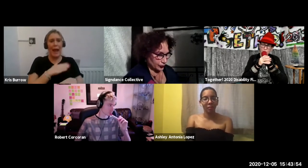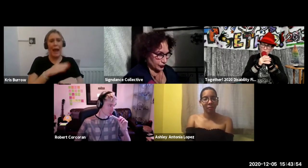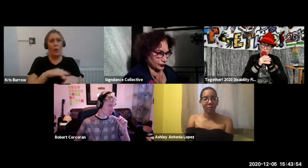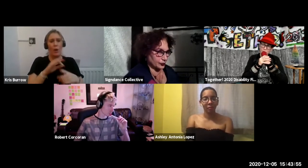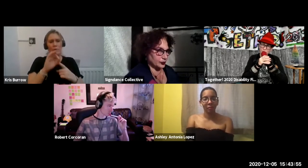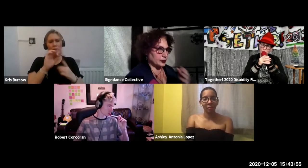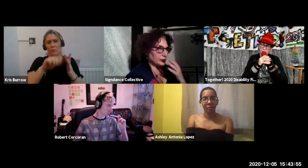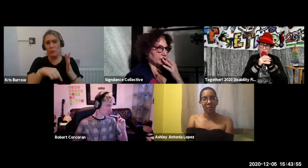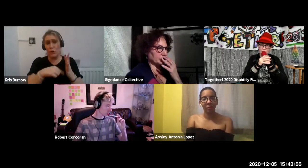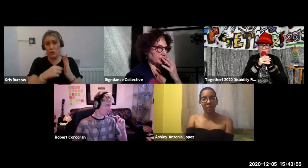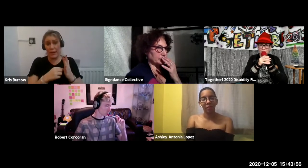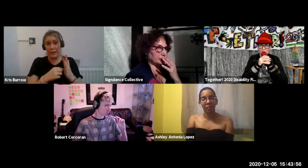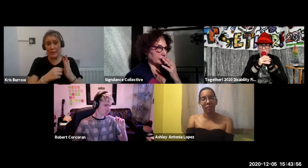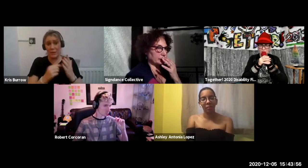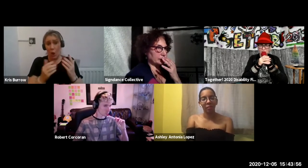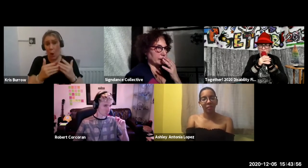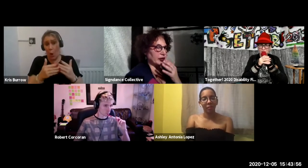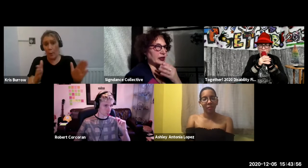for contributions?